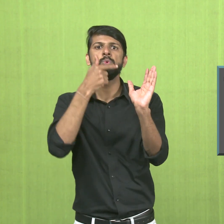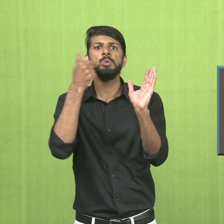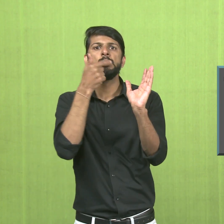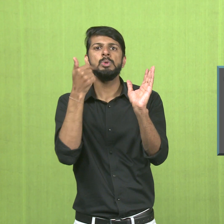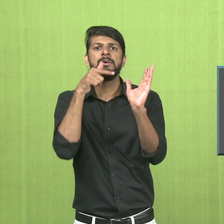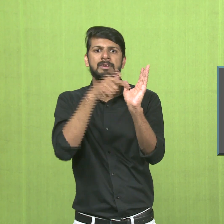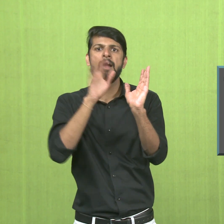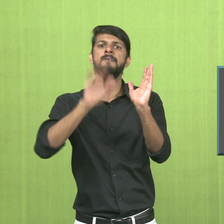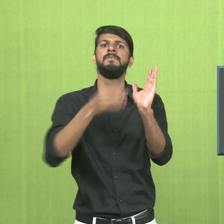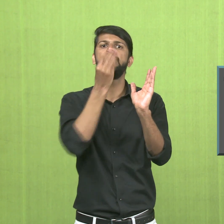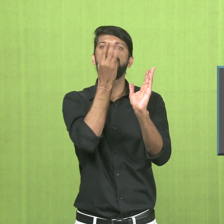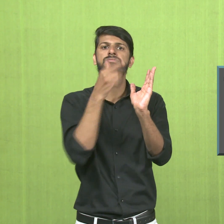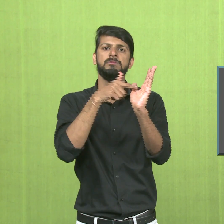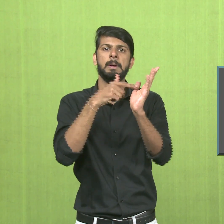red color.